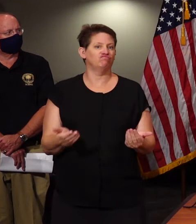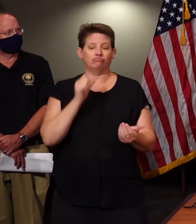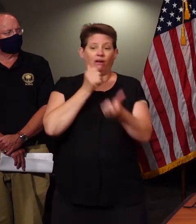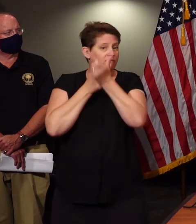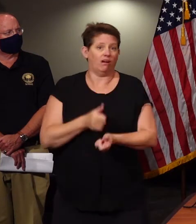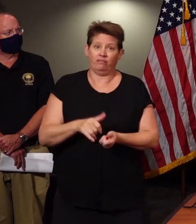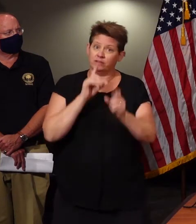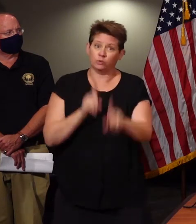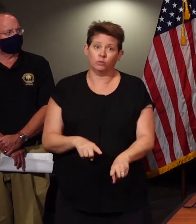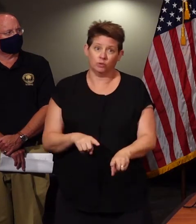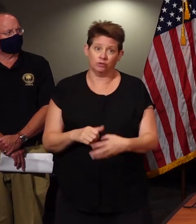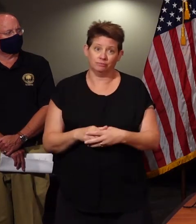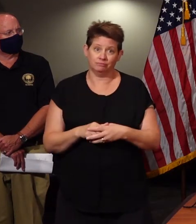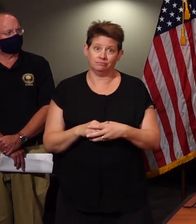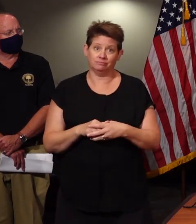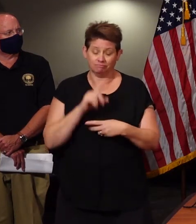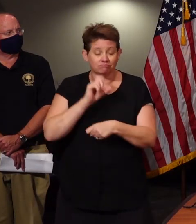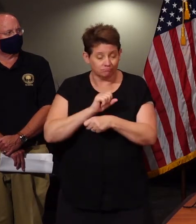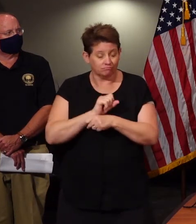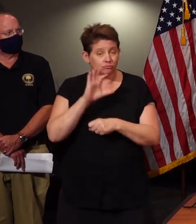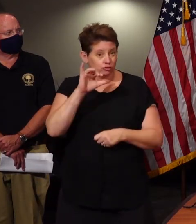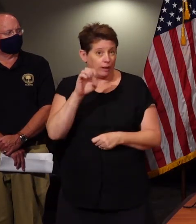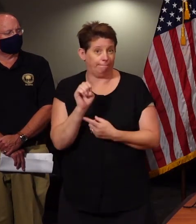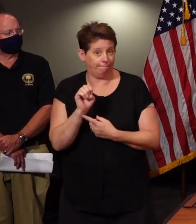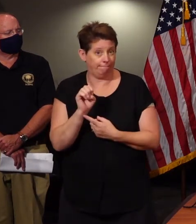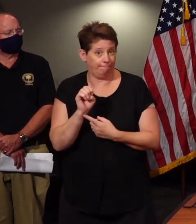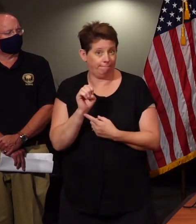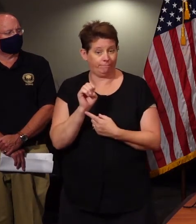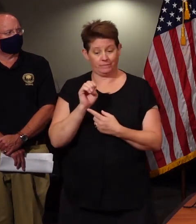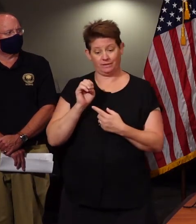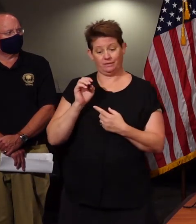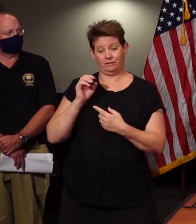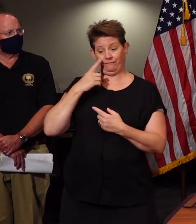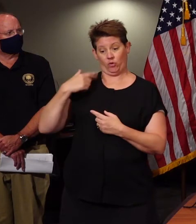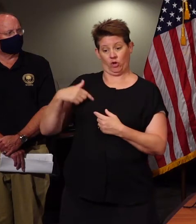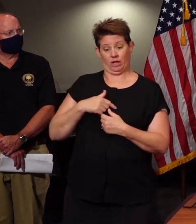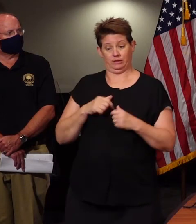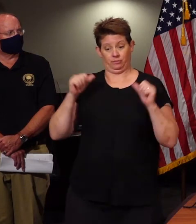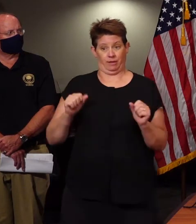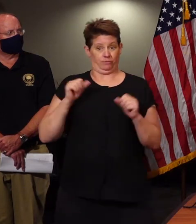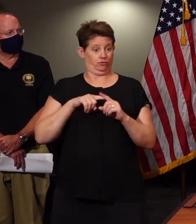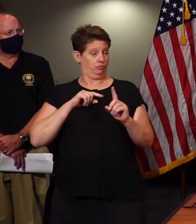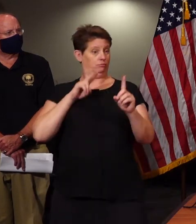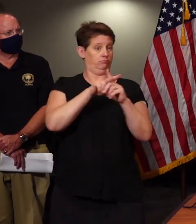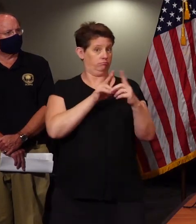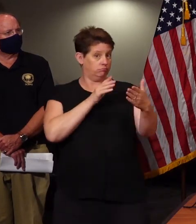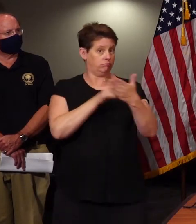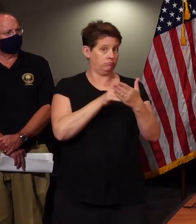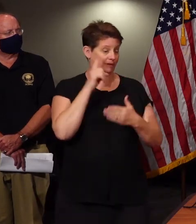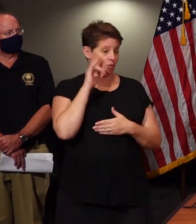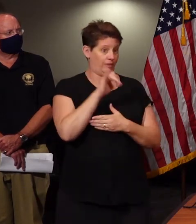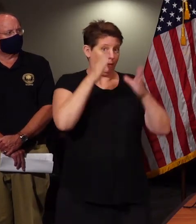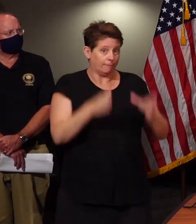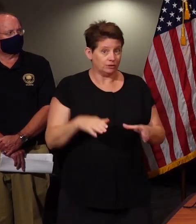a crime to violate this order. And the statute of limitations on criminal prosecution in South